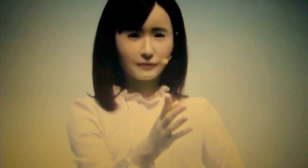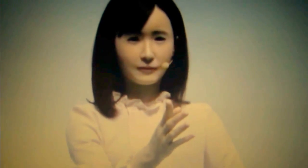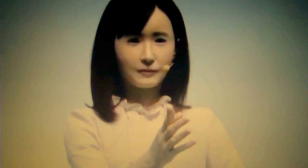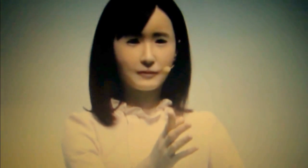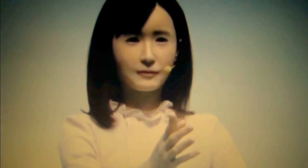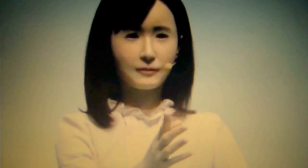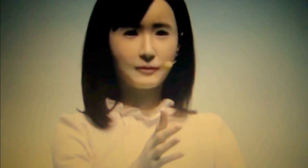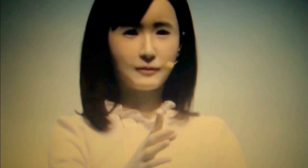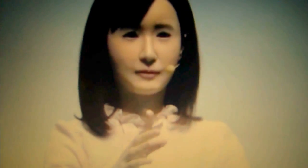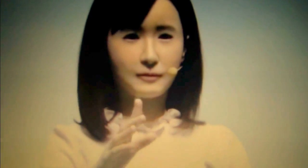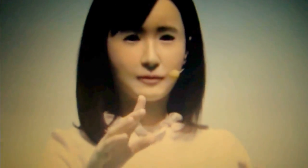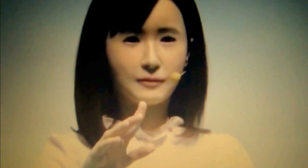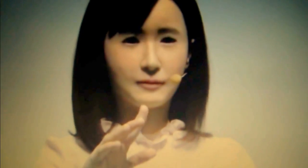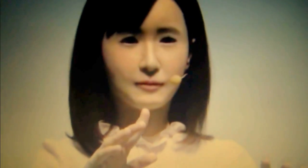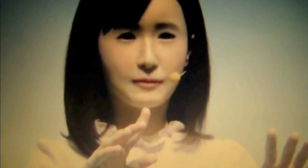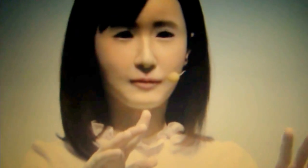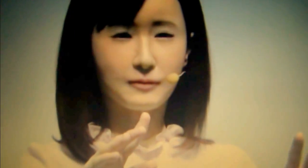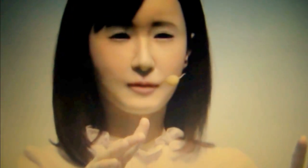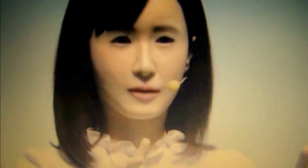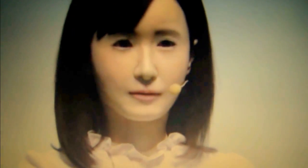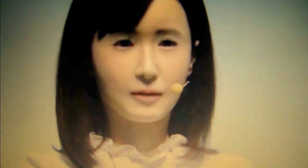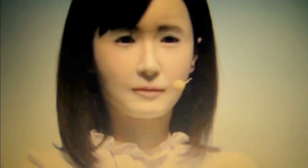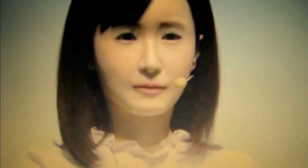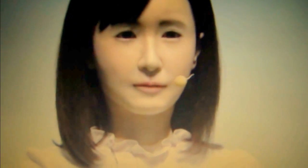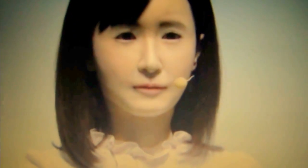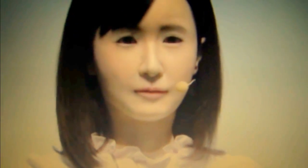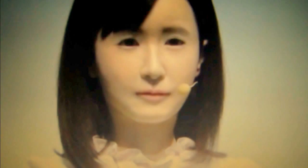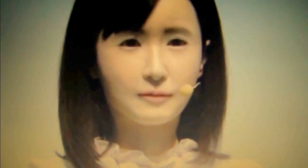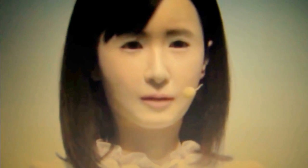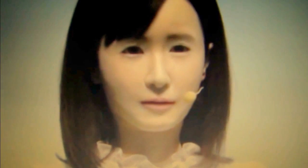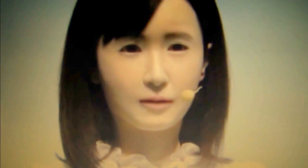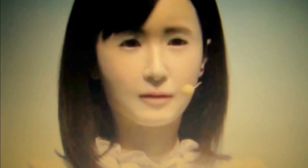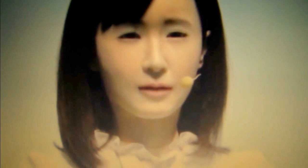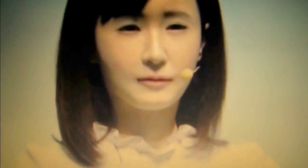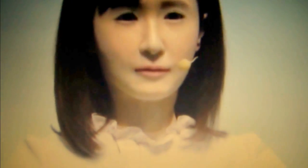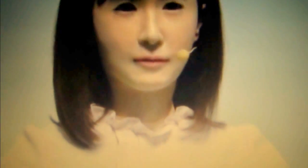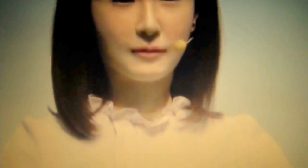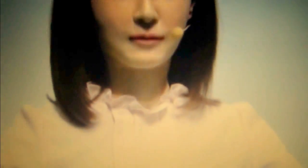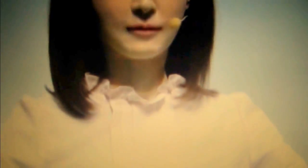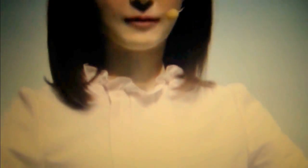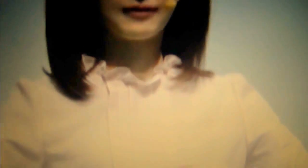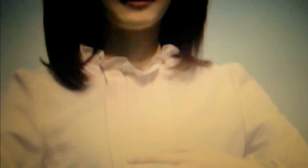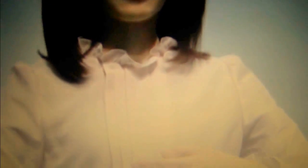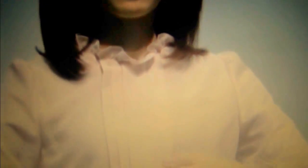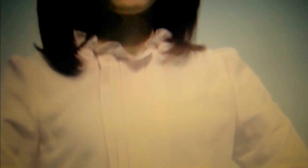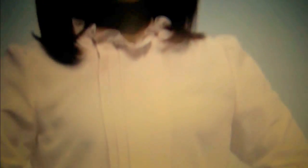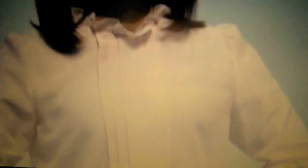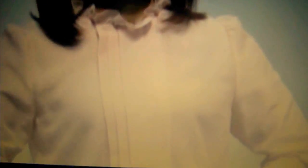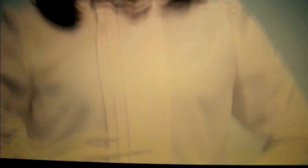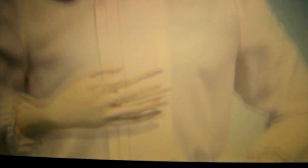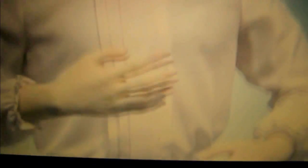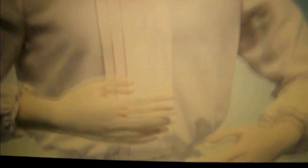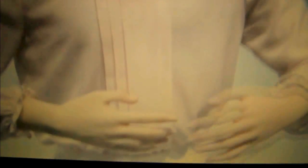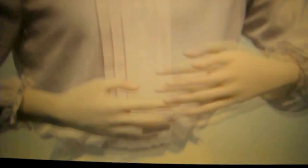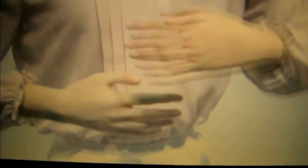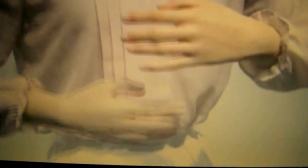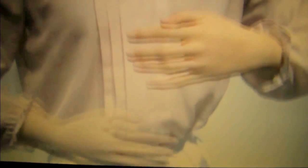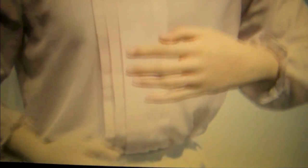of this robot will advance enough that she can act as a guide for foreign visitors. In developing this robot, Toshiba